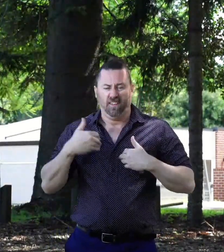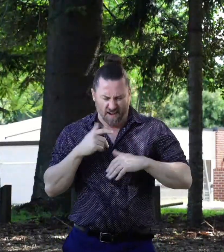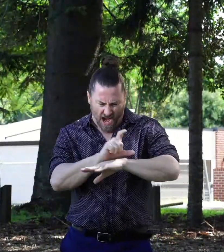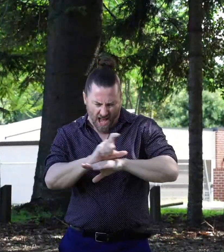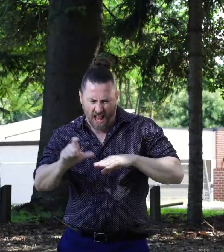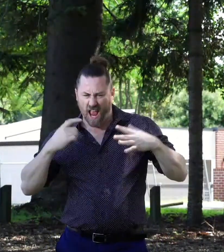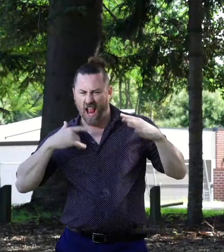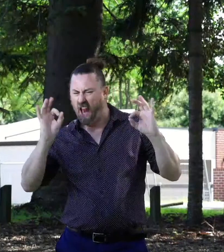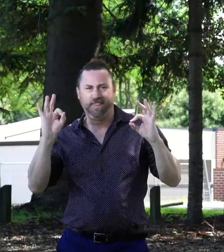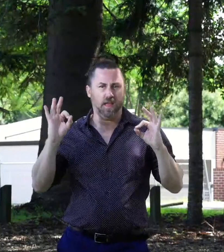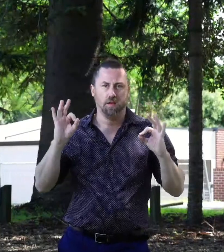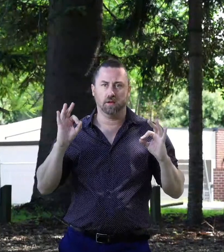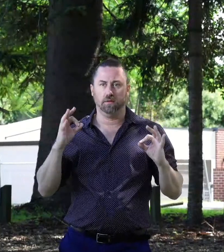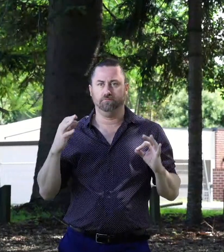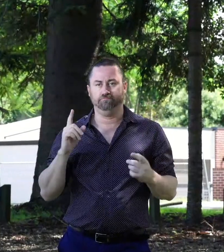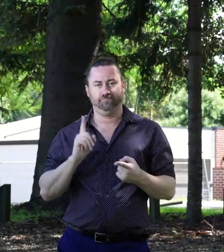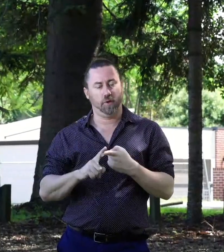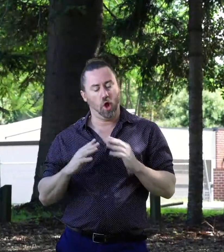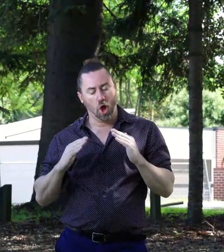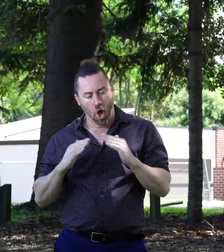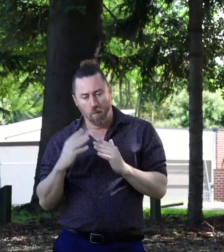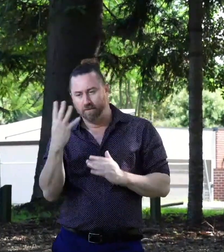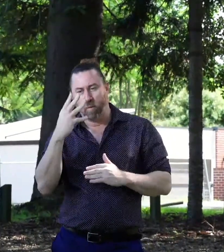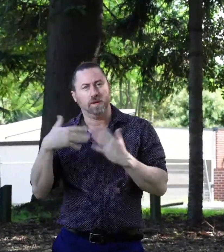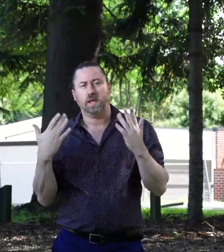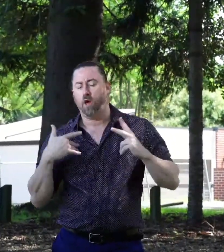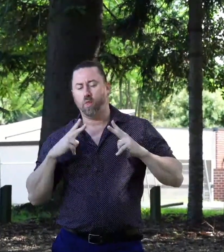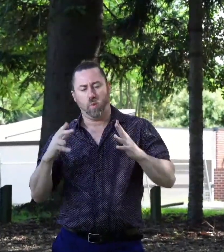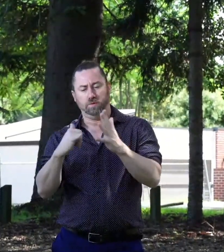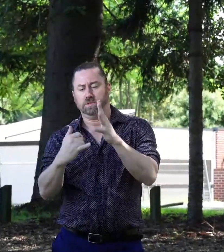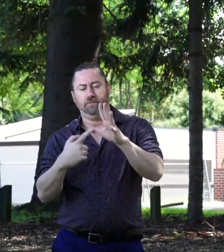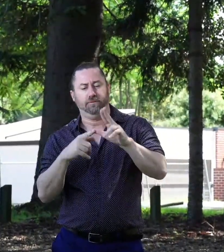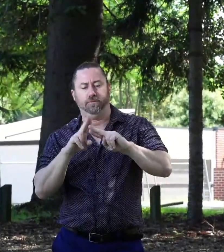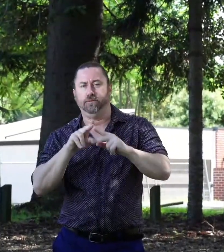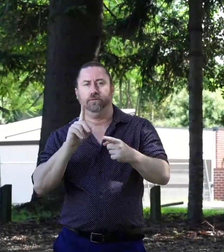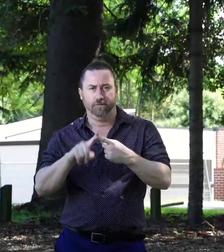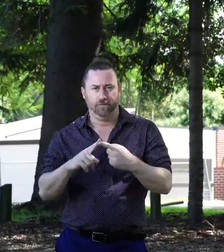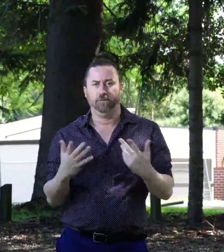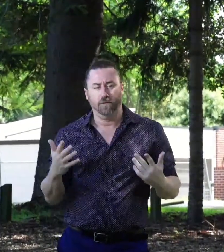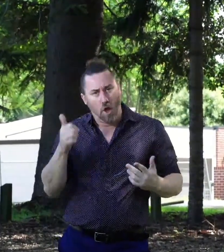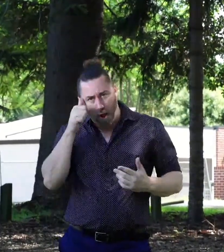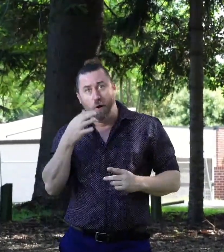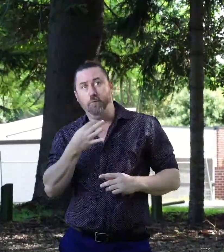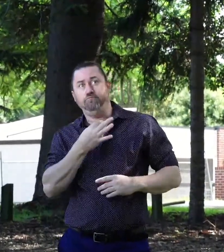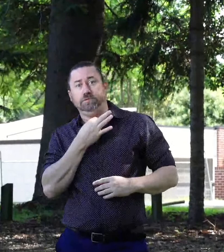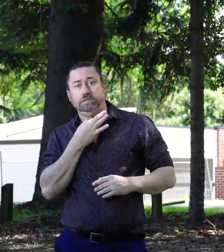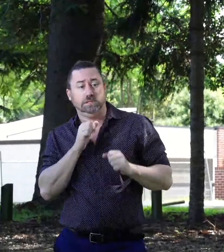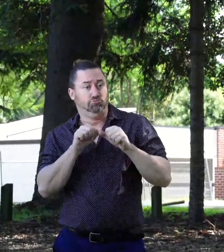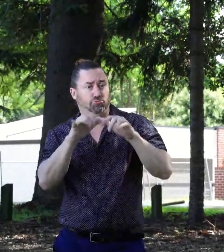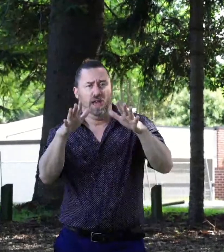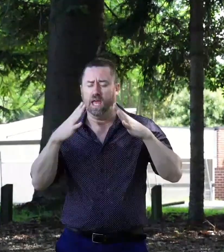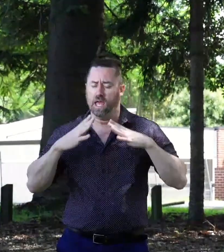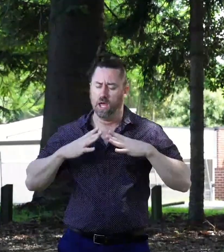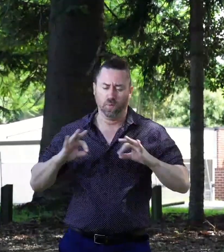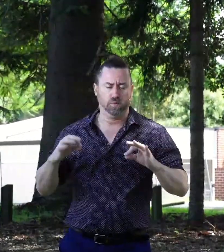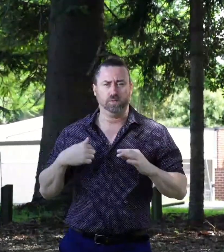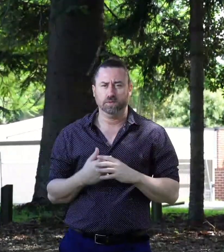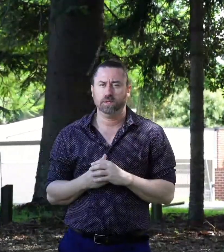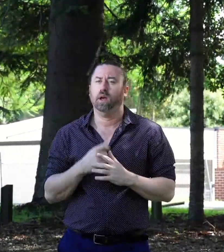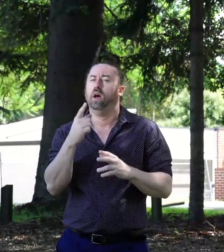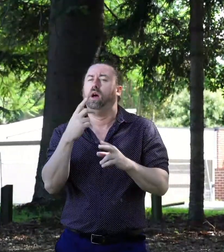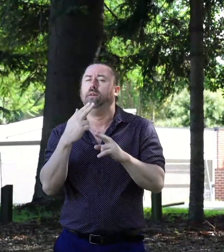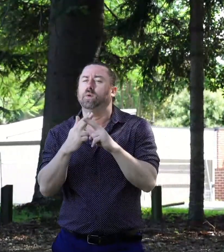still need to go get tested, but stay at home for 14 days. We do know these sites are at risk. Just on the issue of the